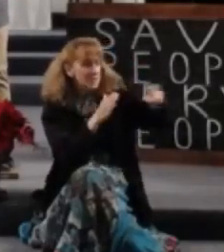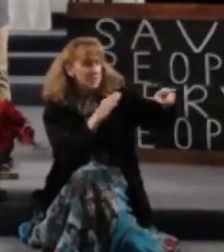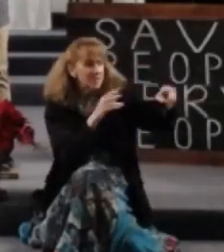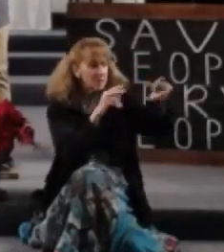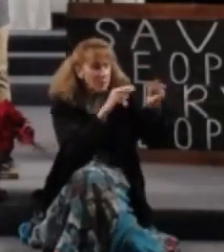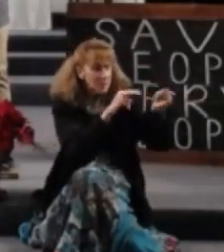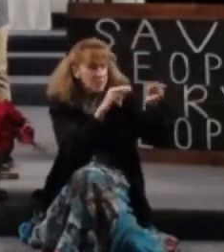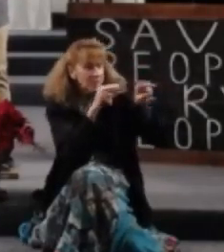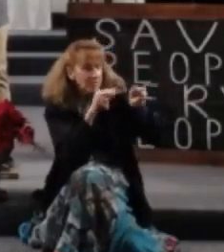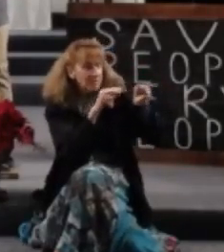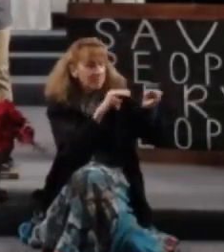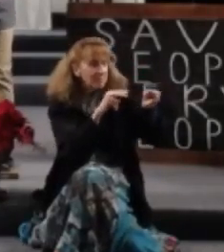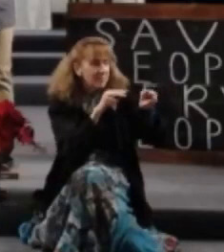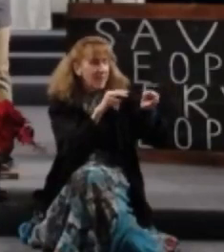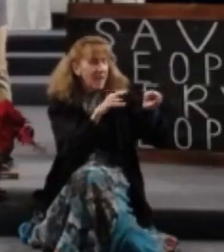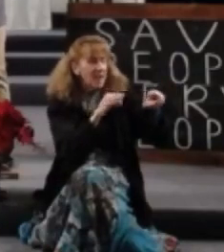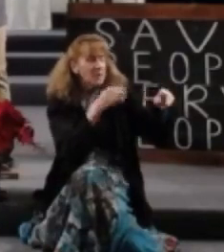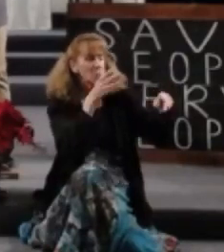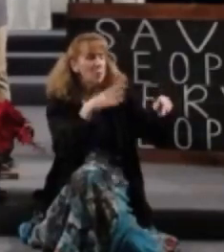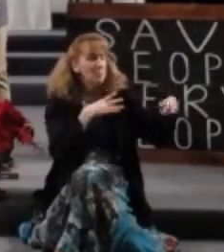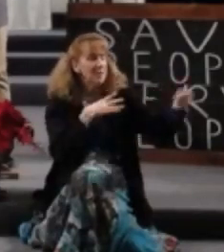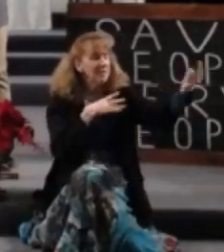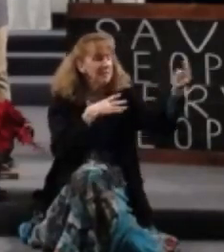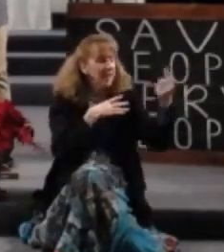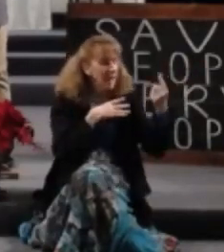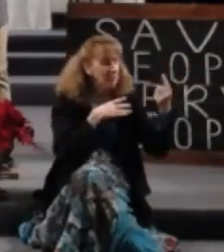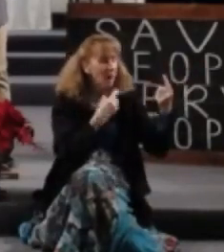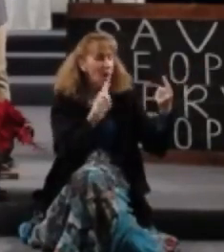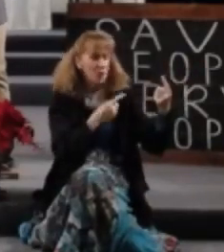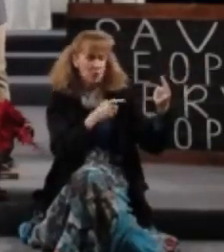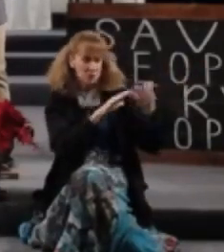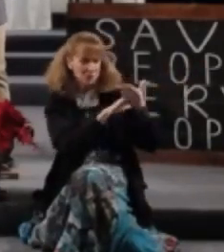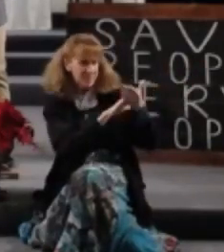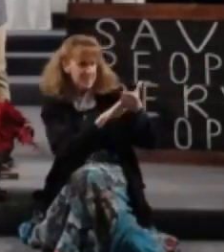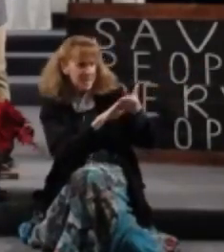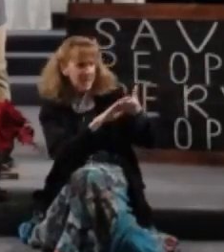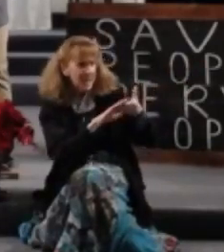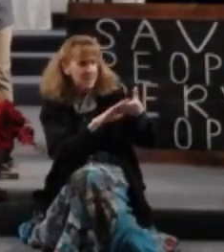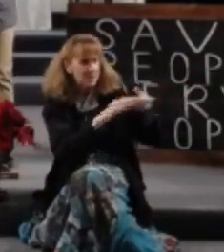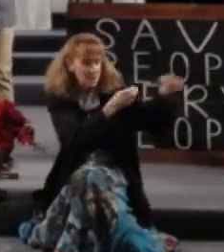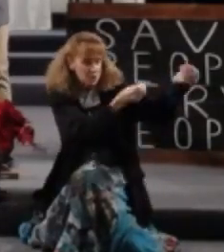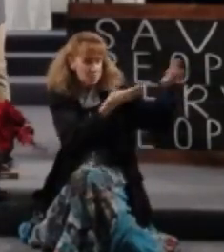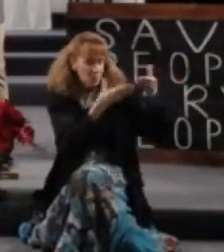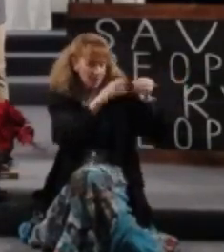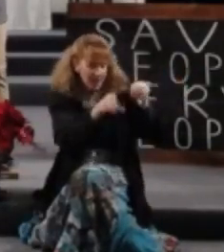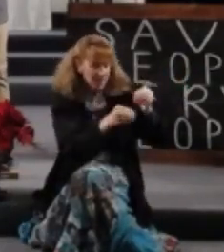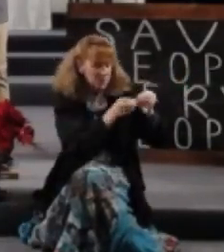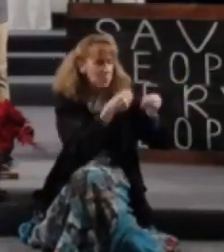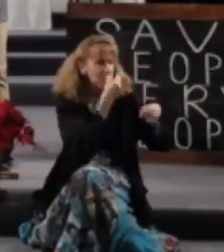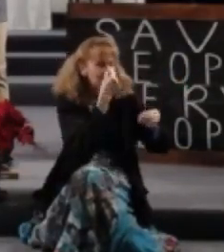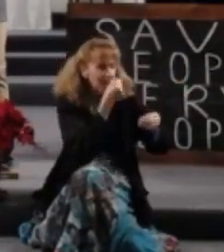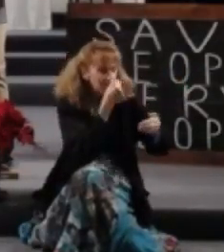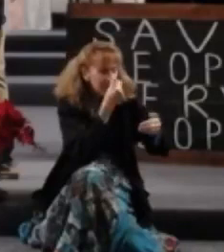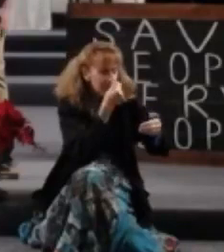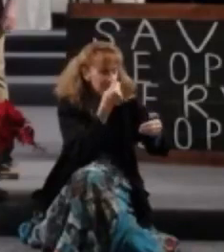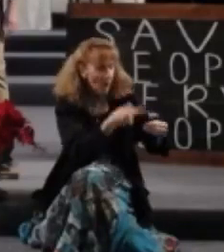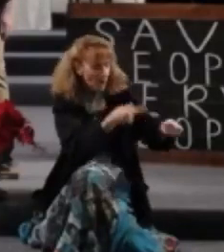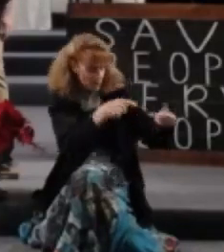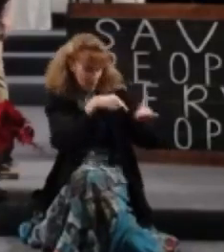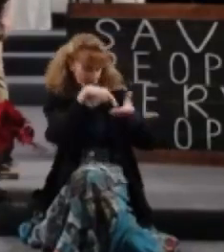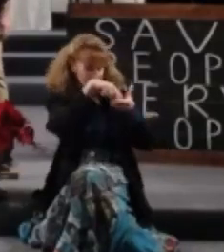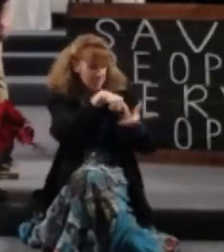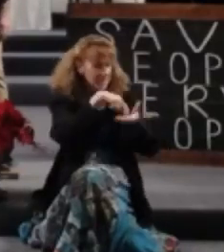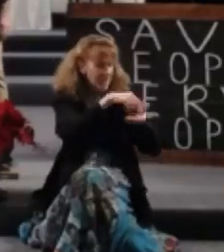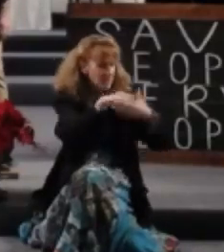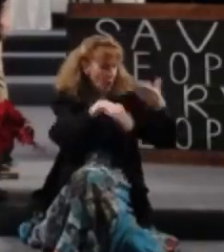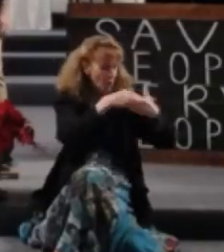steady stream, you know. She sure is nice about bringing extra napkins. She has to stand up all the time, and she's